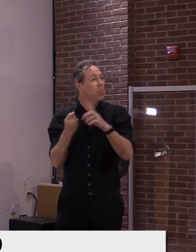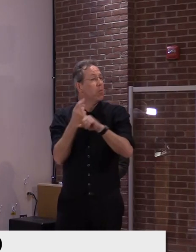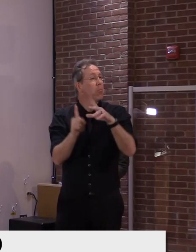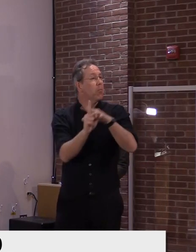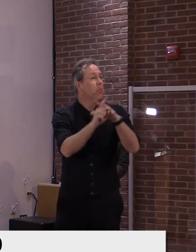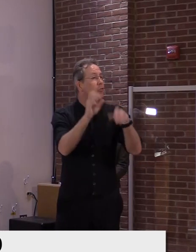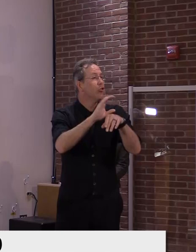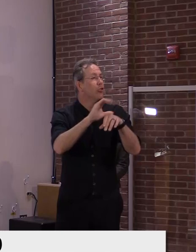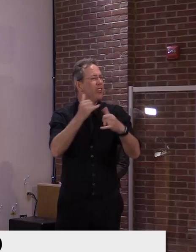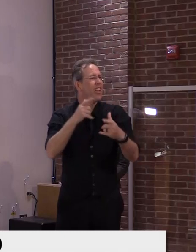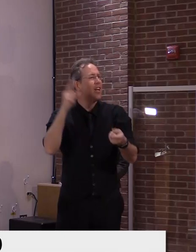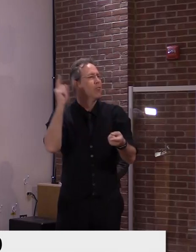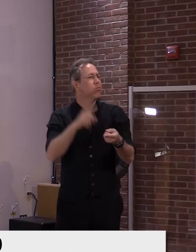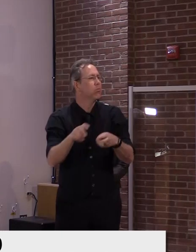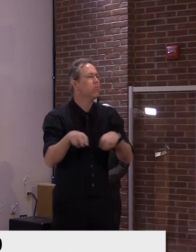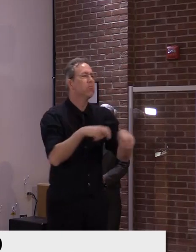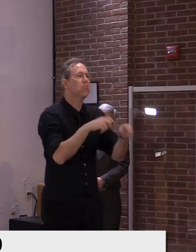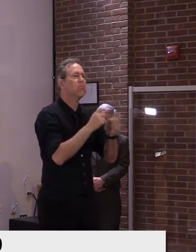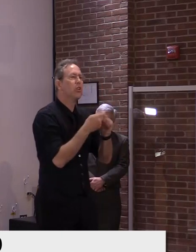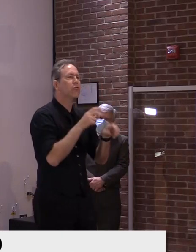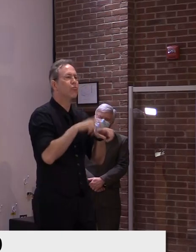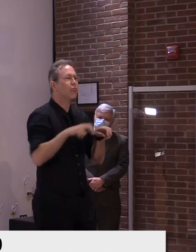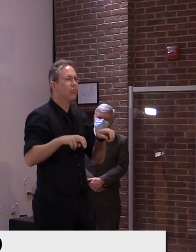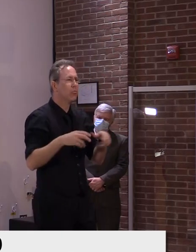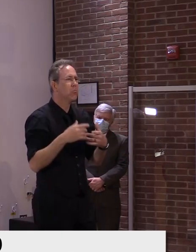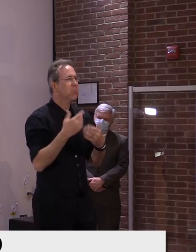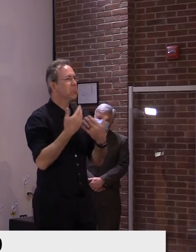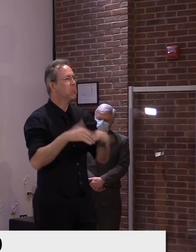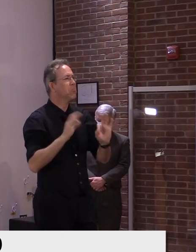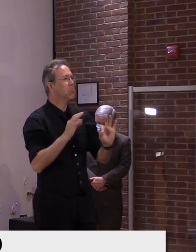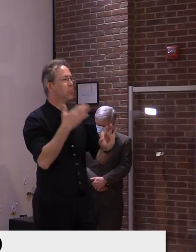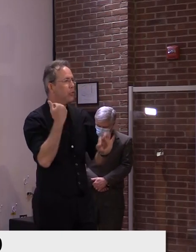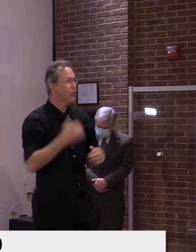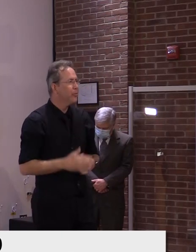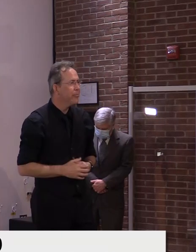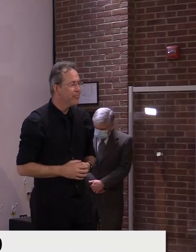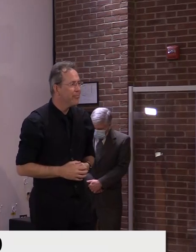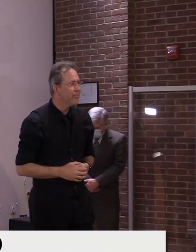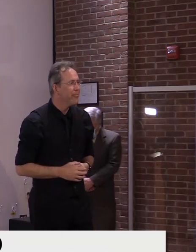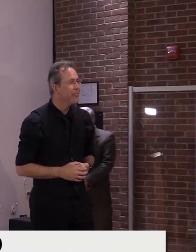Thank you. All right, Devin Bates, Local 22, Local 44.